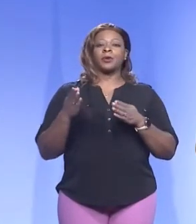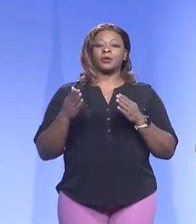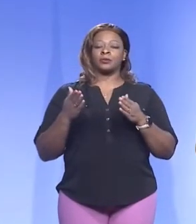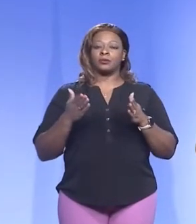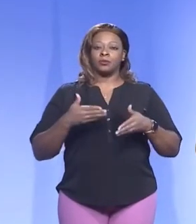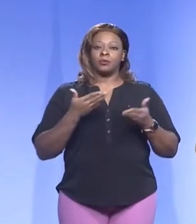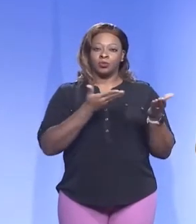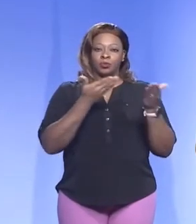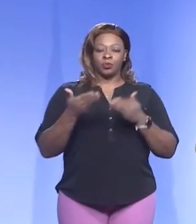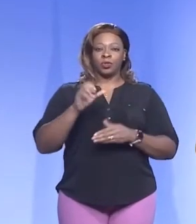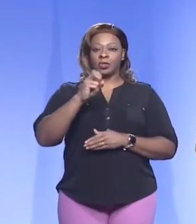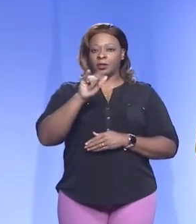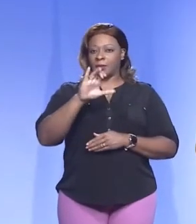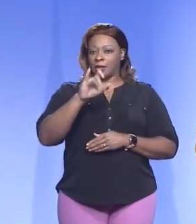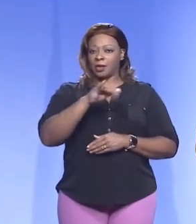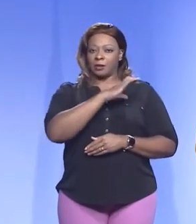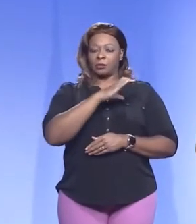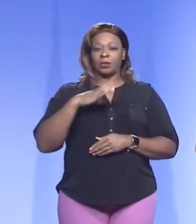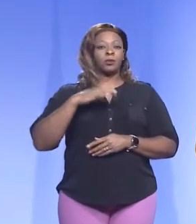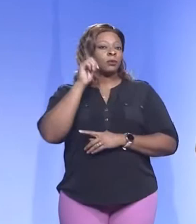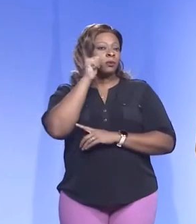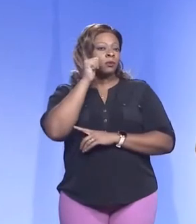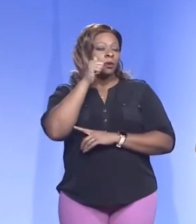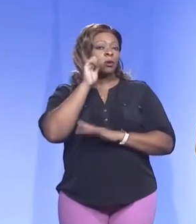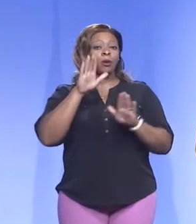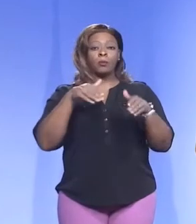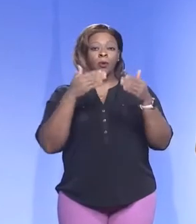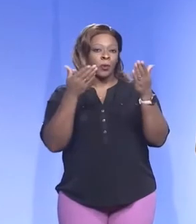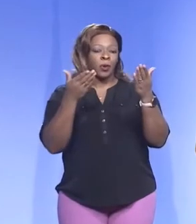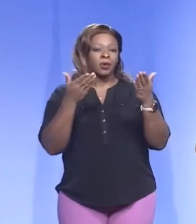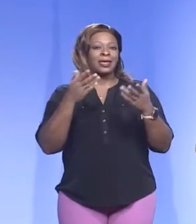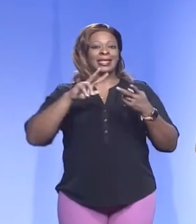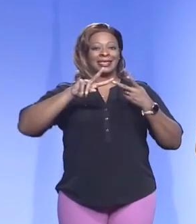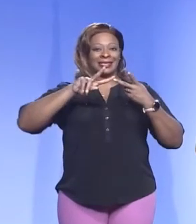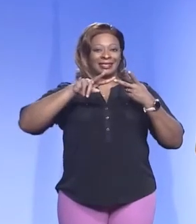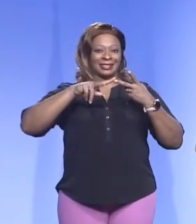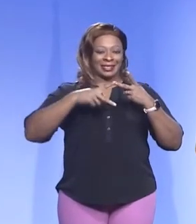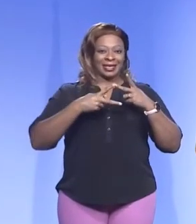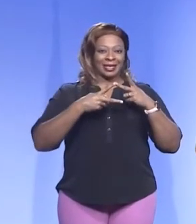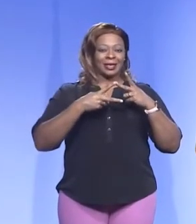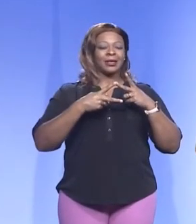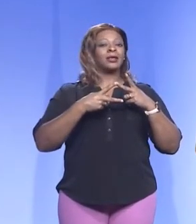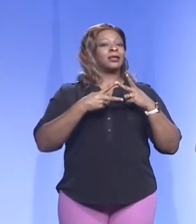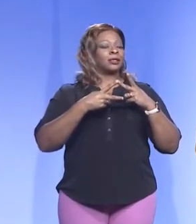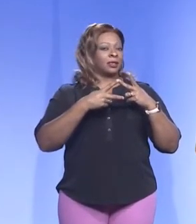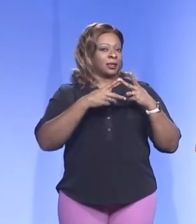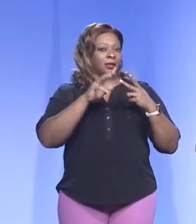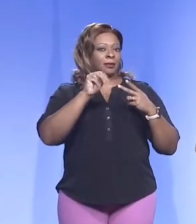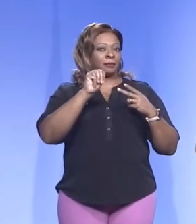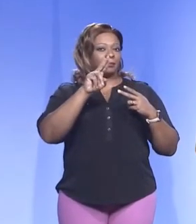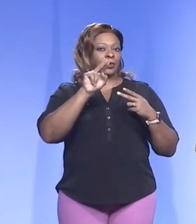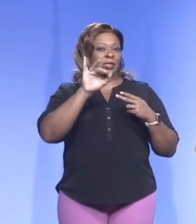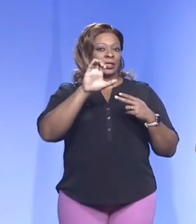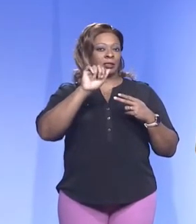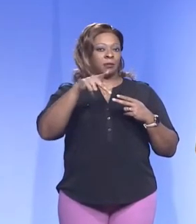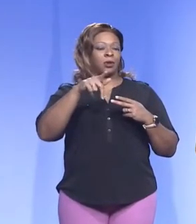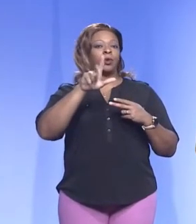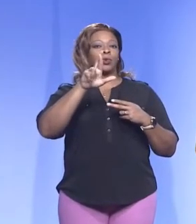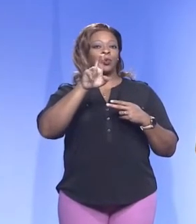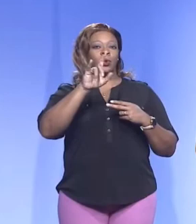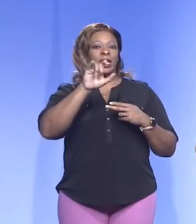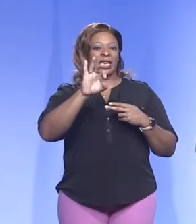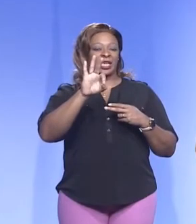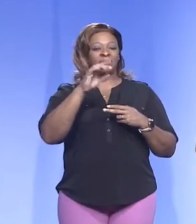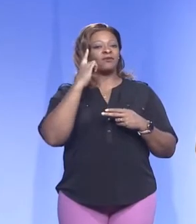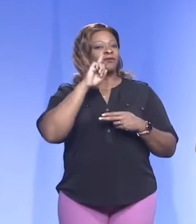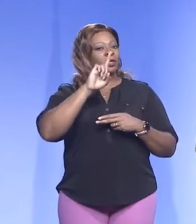Shelby County Commission on tomorrow a proposal for a second round of municipal relief for 6 cities